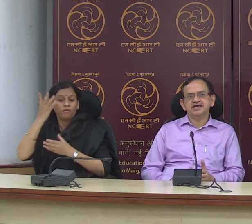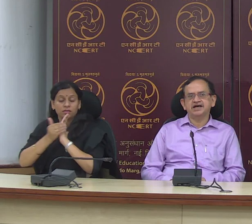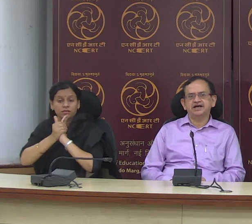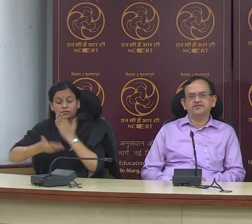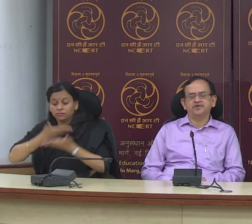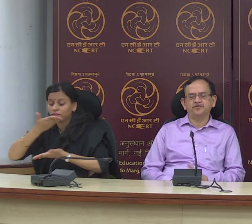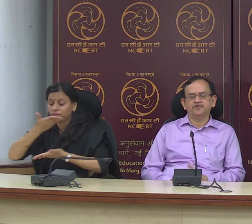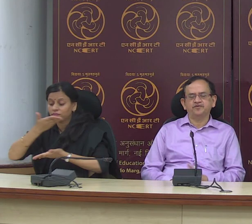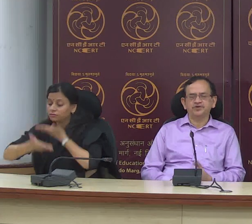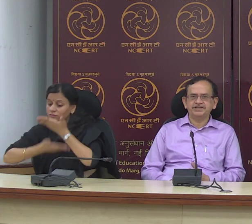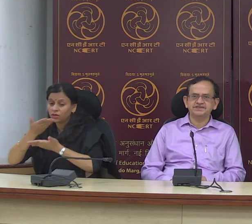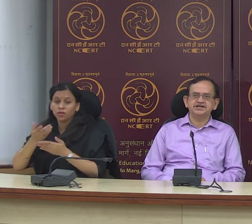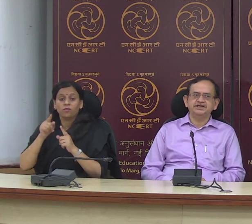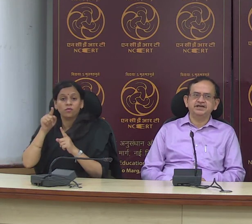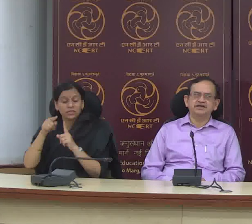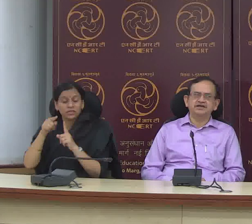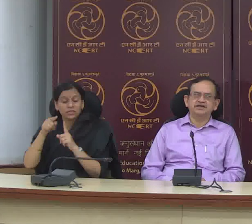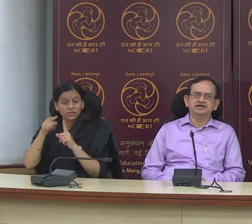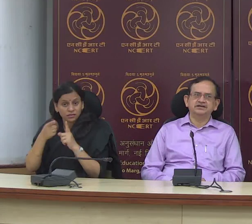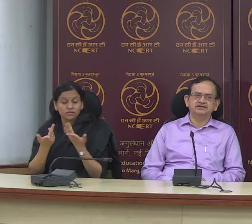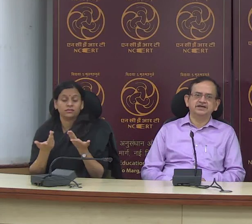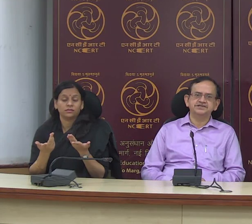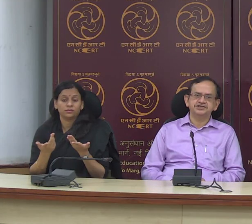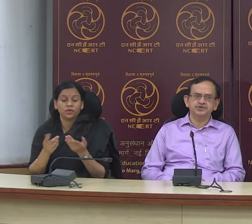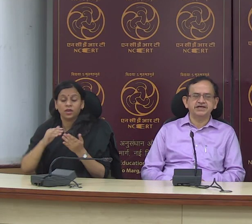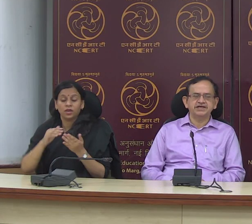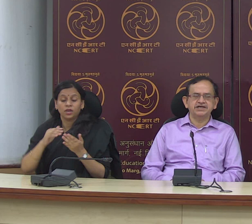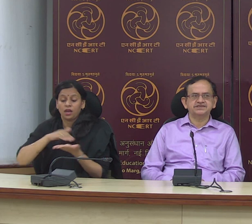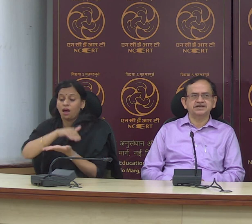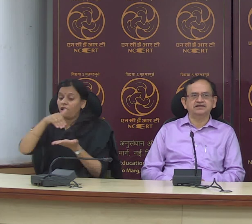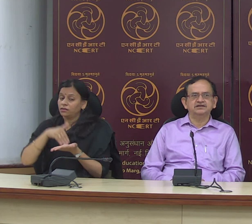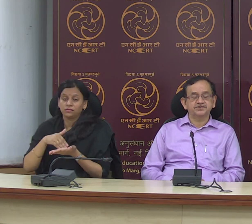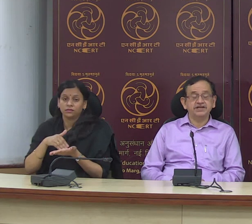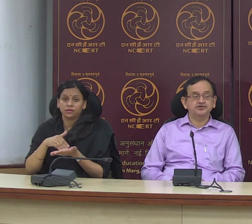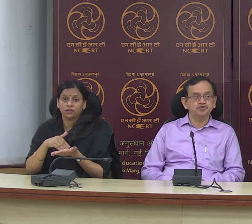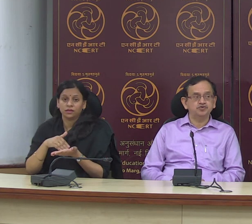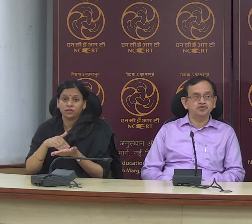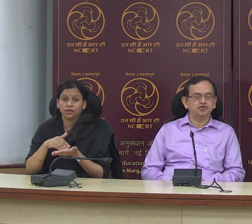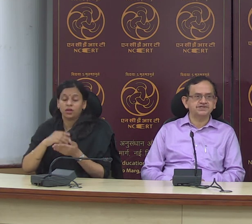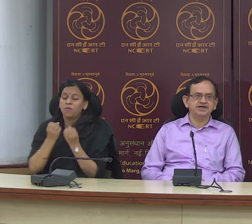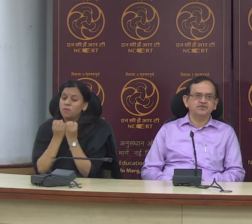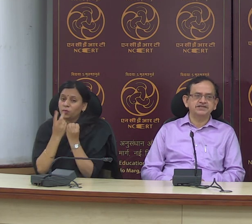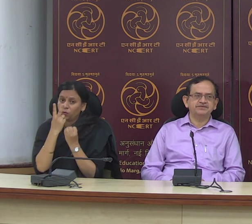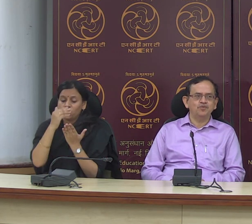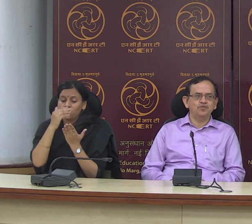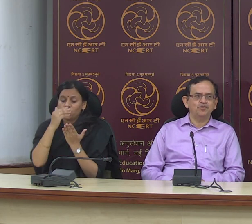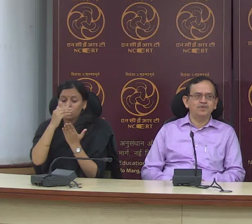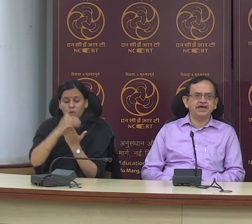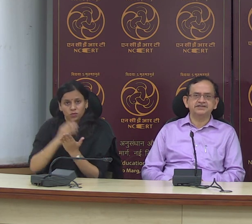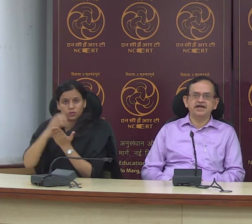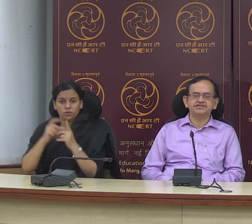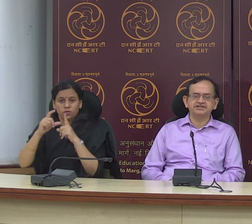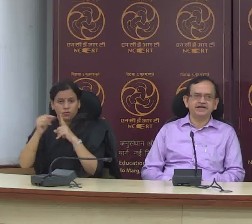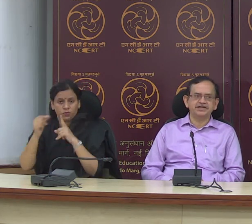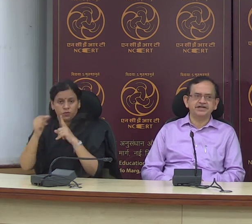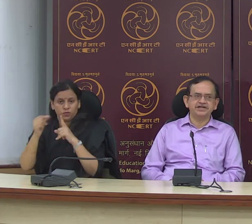this for doing this, the institute has is running two courses. One is Diploma in